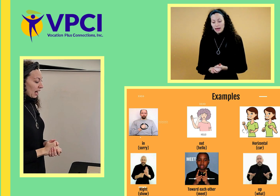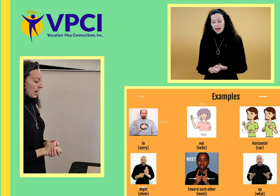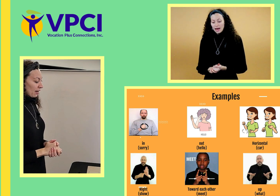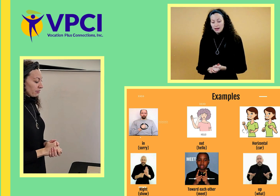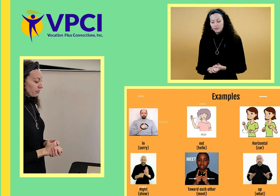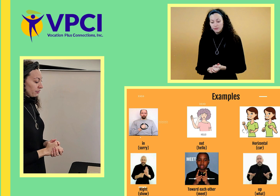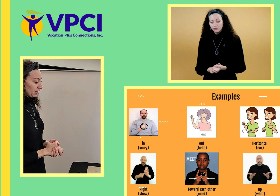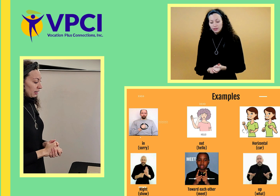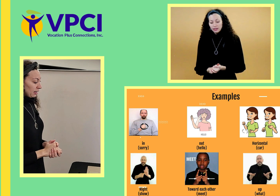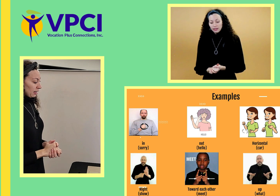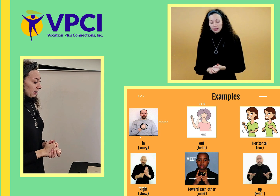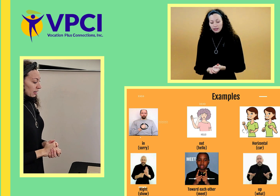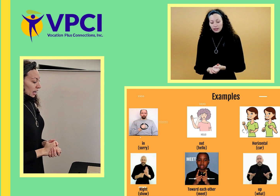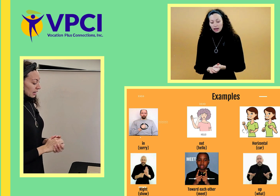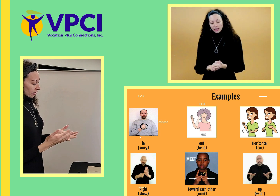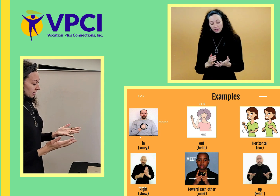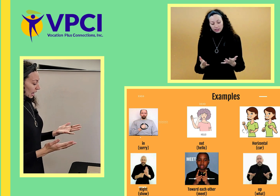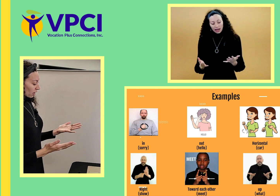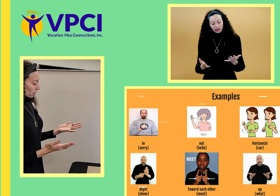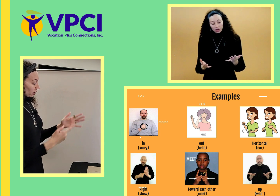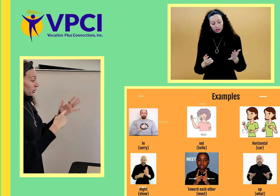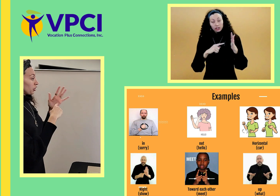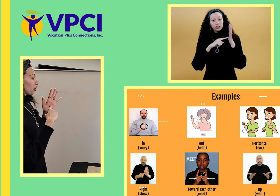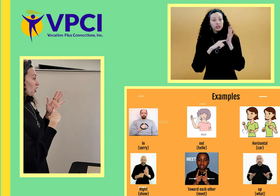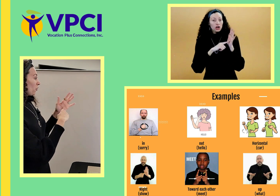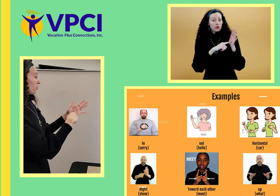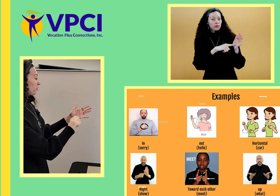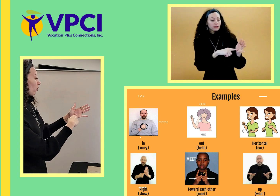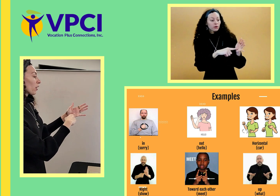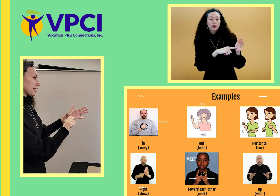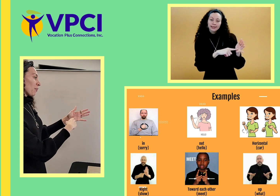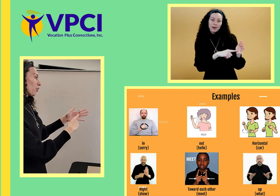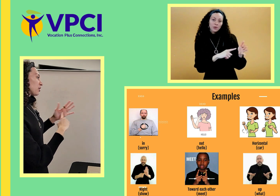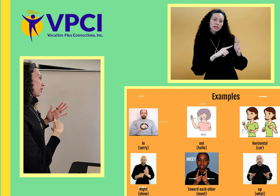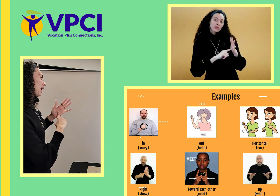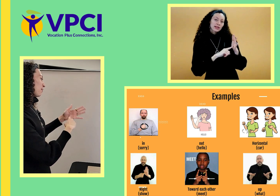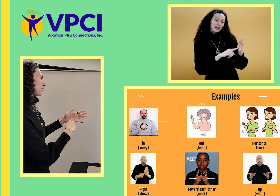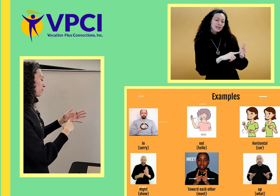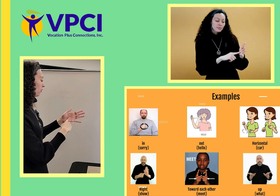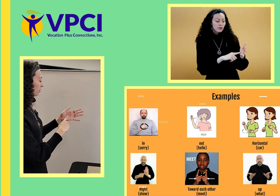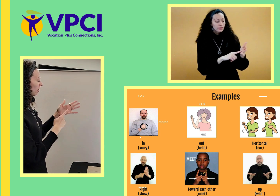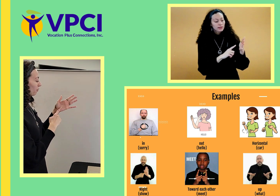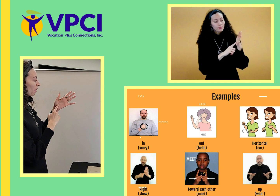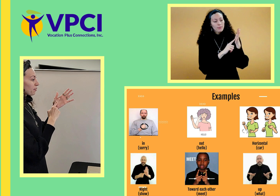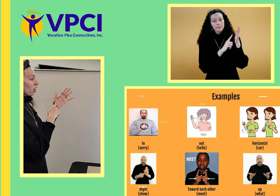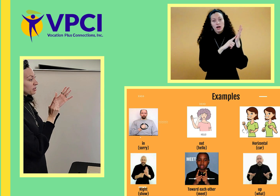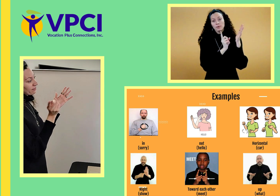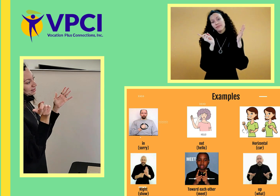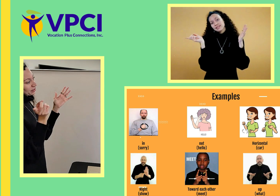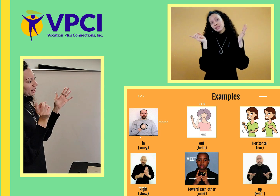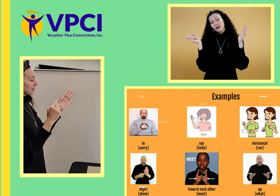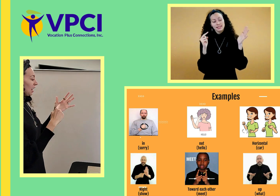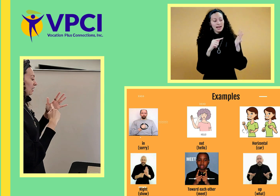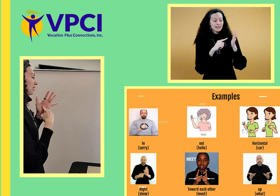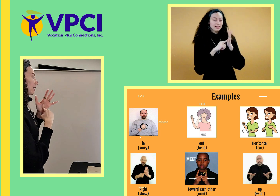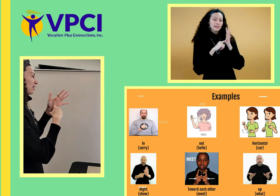we have another sign called show. For example, this one kind of means both, but my palm is